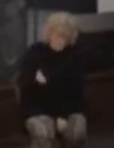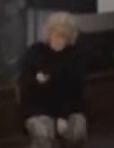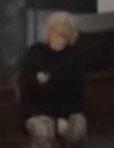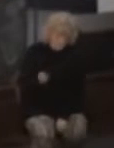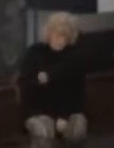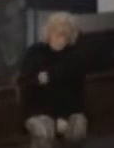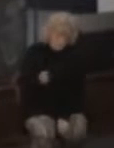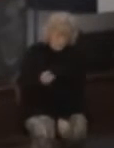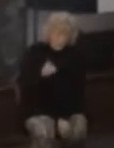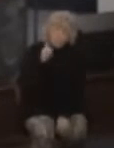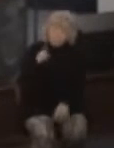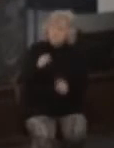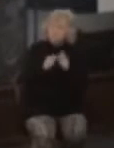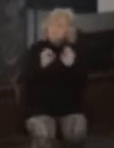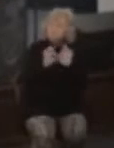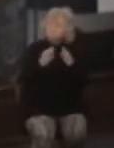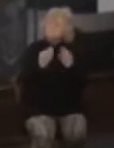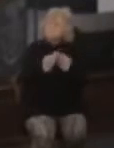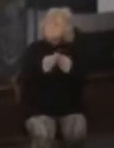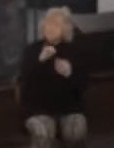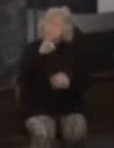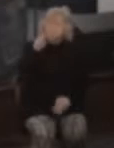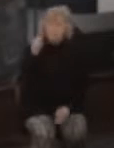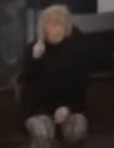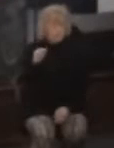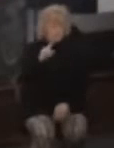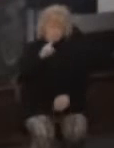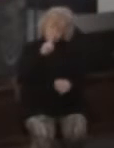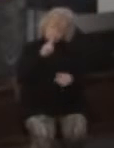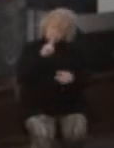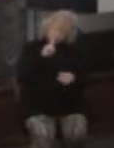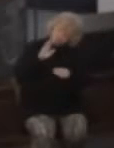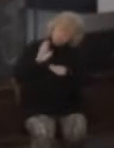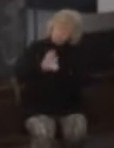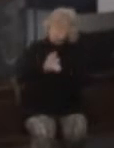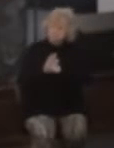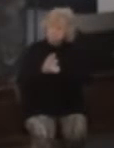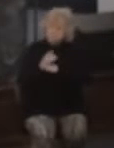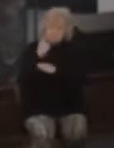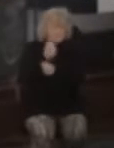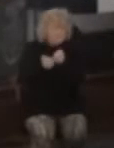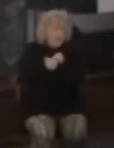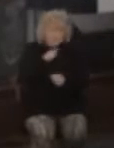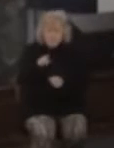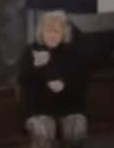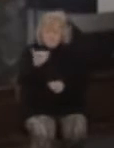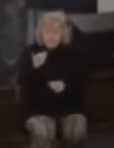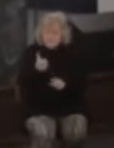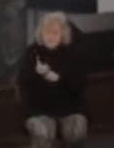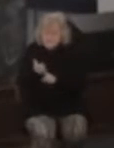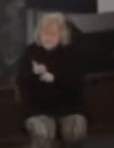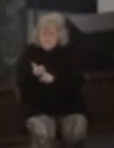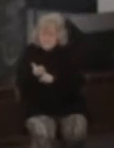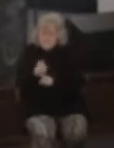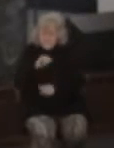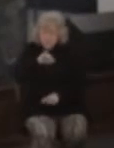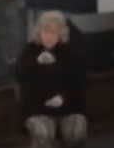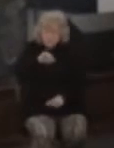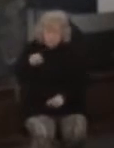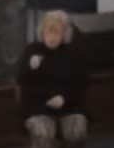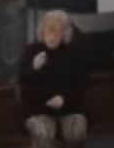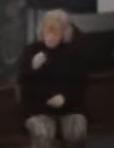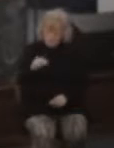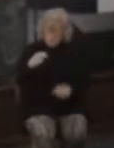let him return home to his family. And Jonathan made a covenant with David because he loved him as himself. Jonathan took off the robe he was